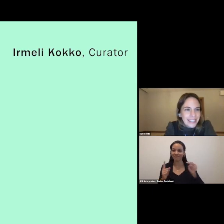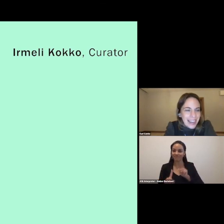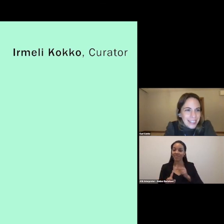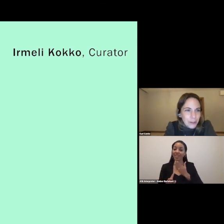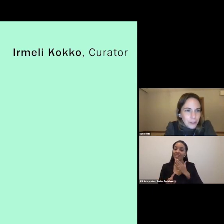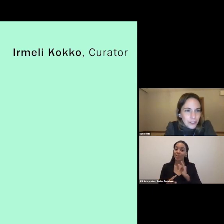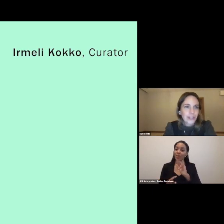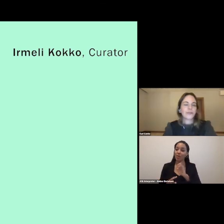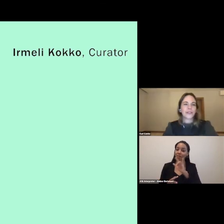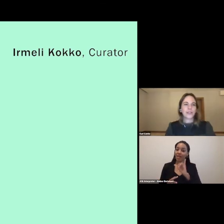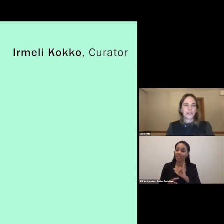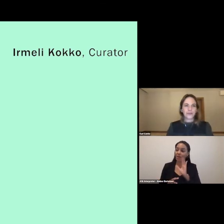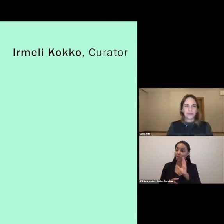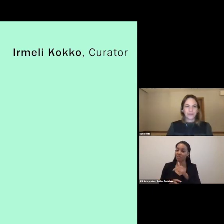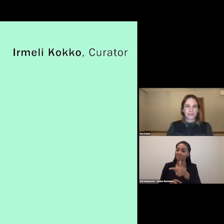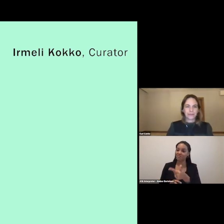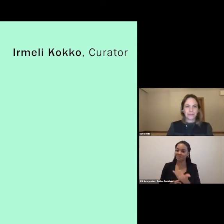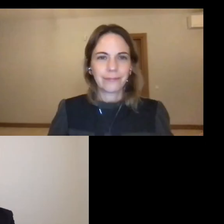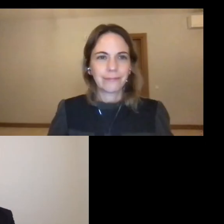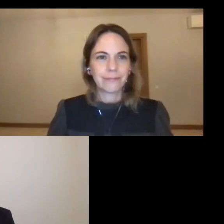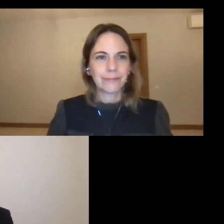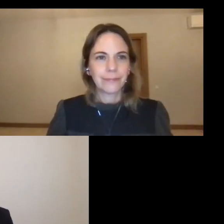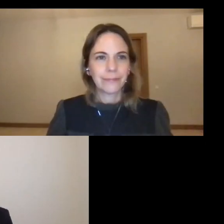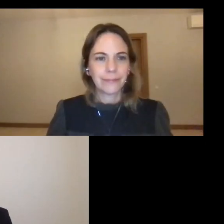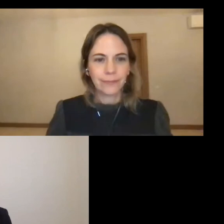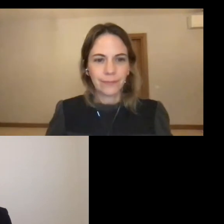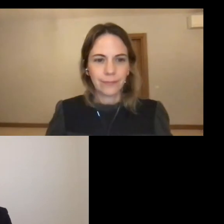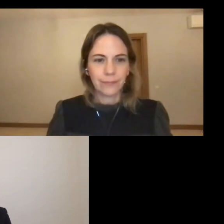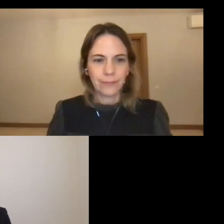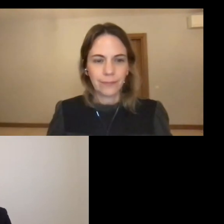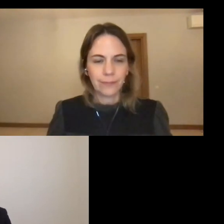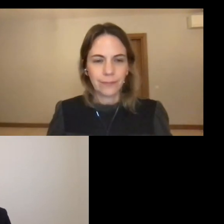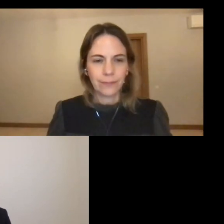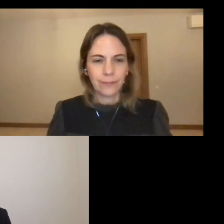Irmeli, and I will turn it over to you. Thank you.